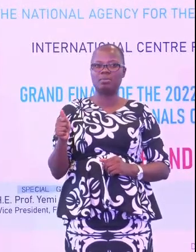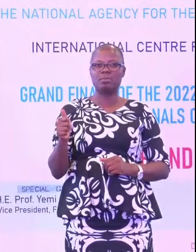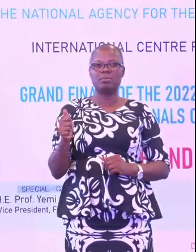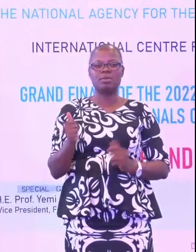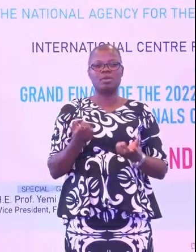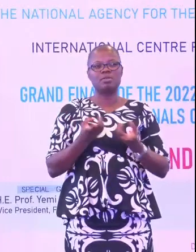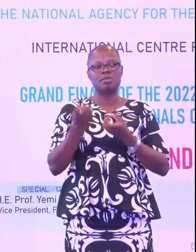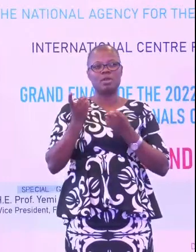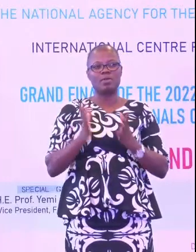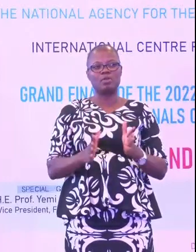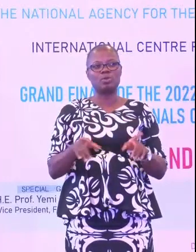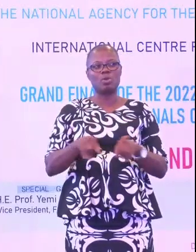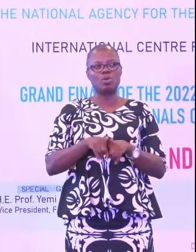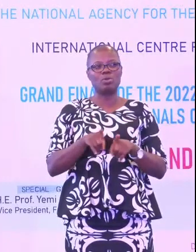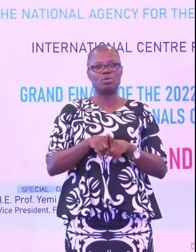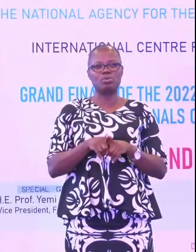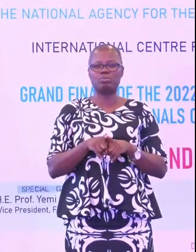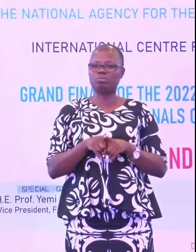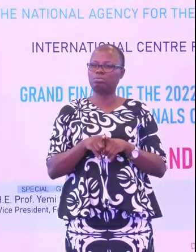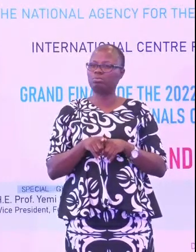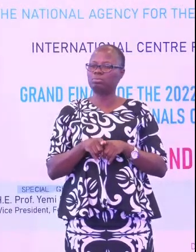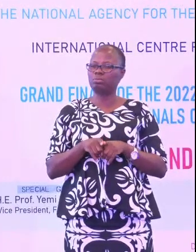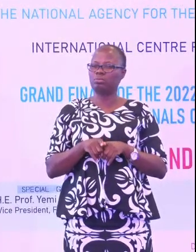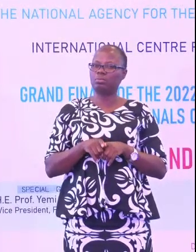Director also in the ministry, Mr. Stephen